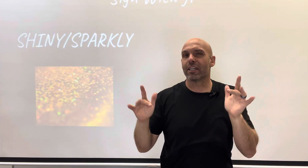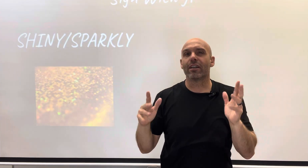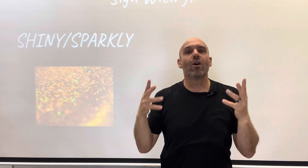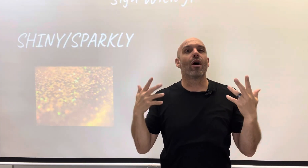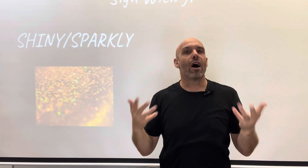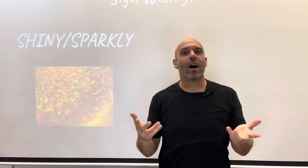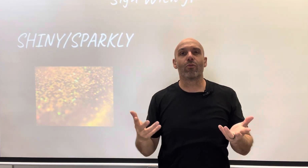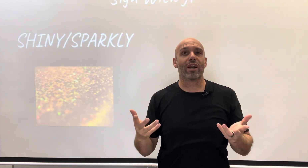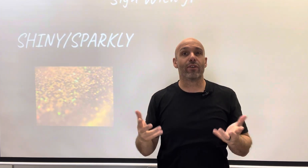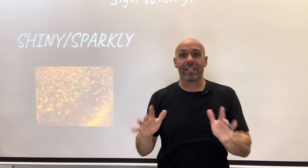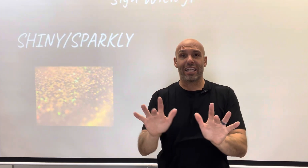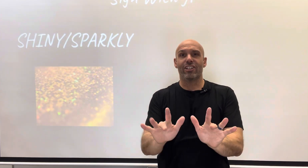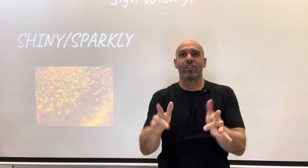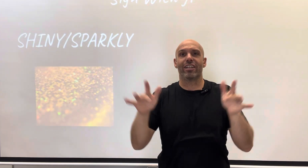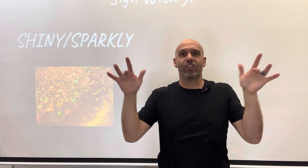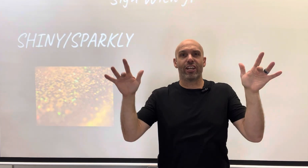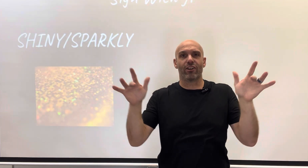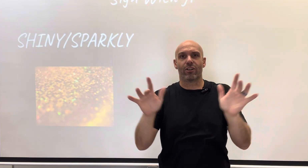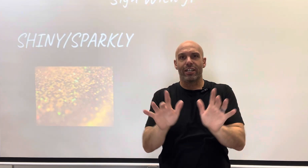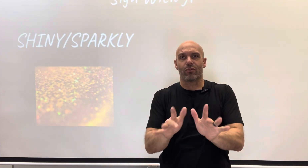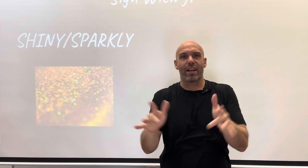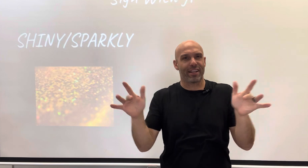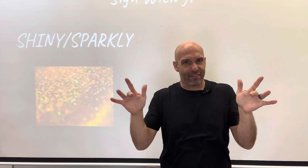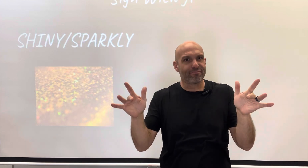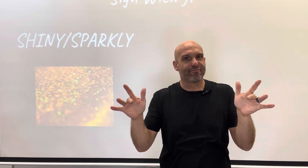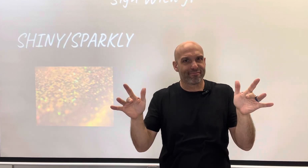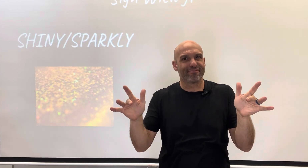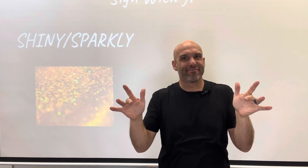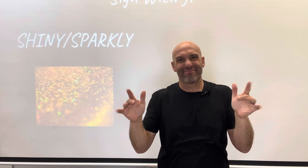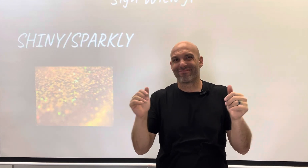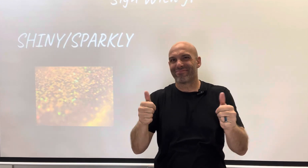sparkly, on whatever it is. In general, it's right here.